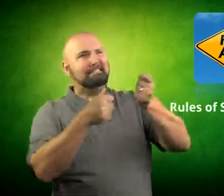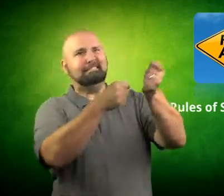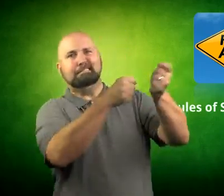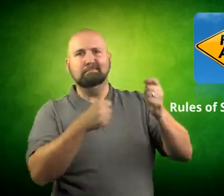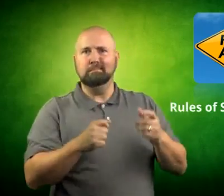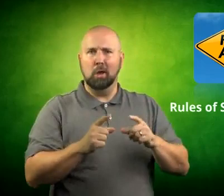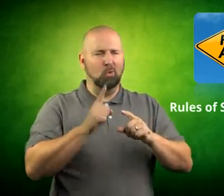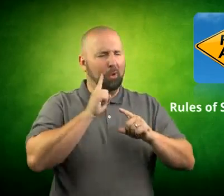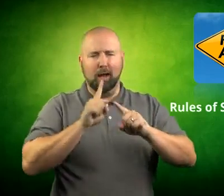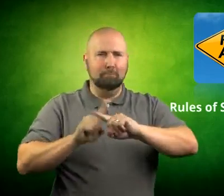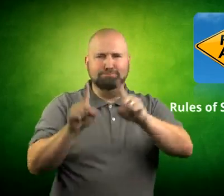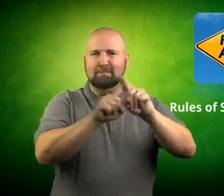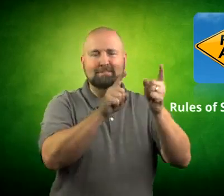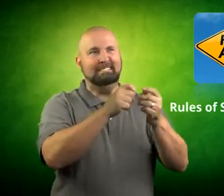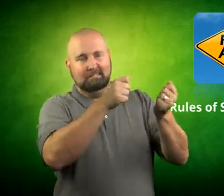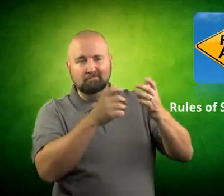pull out your shirt string, your